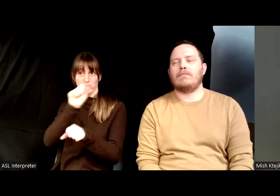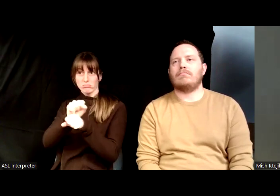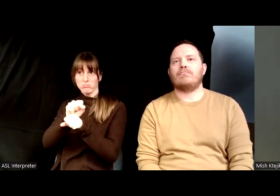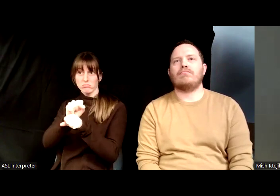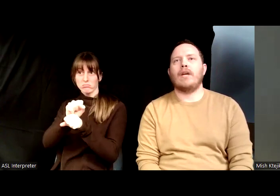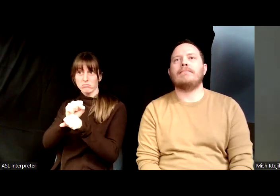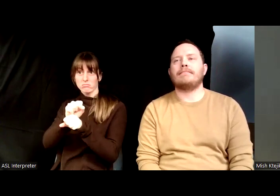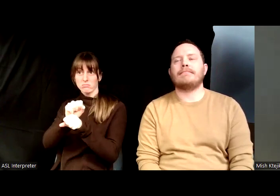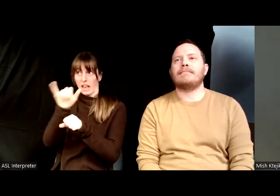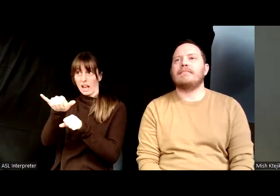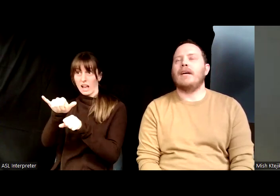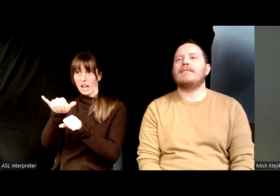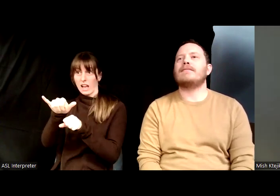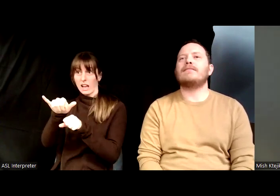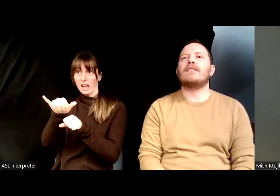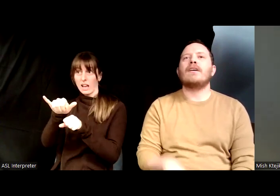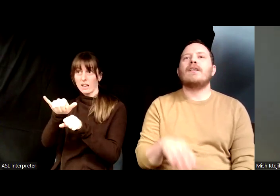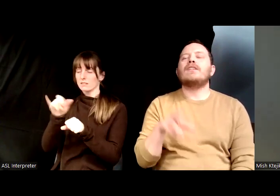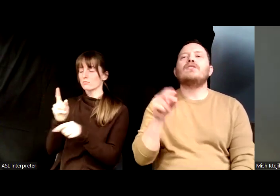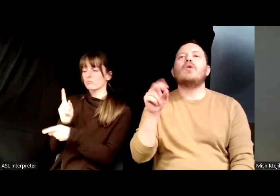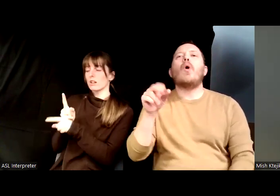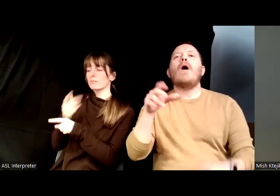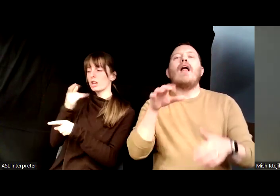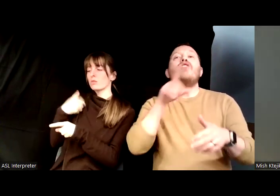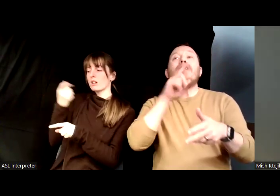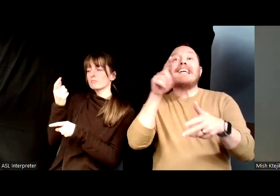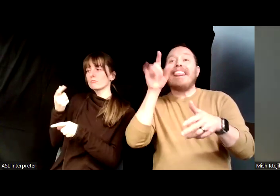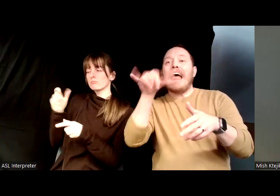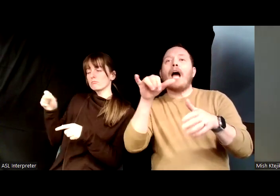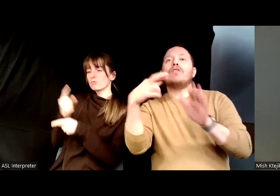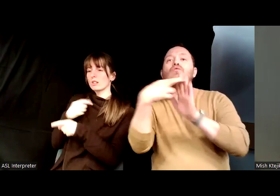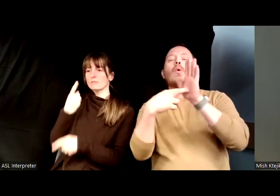You like to do EIPA? Right. That's what I was saying.